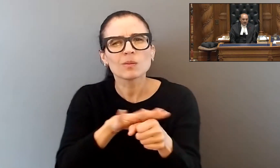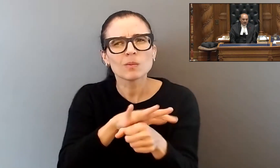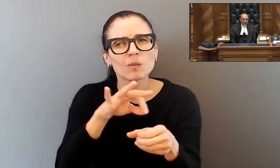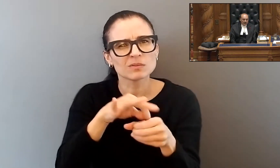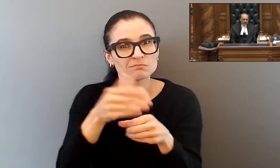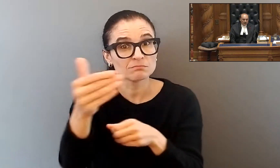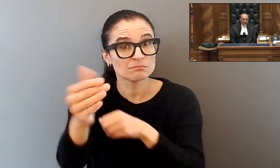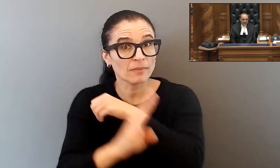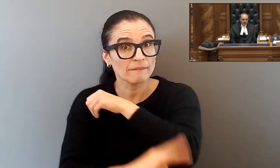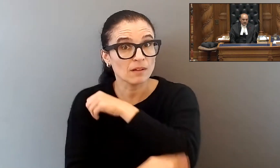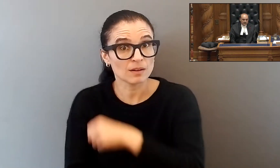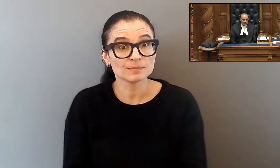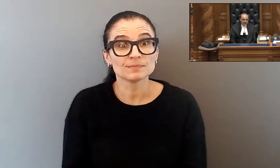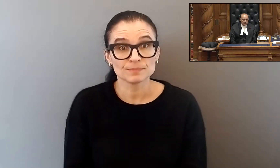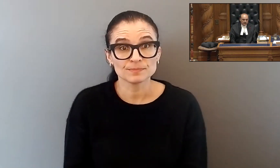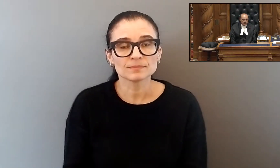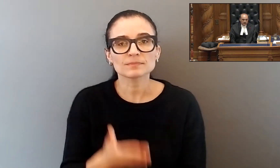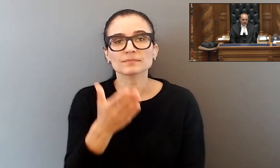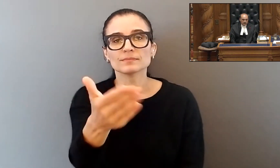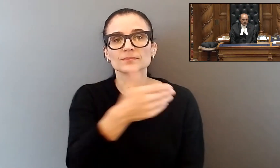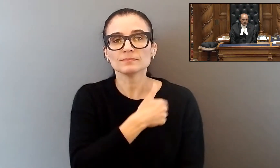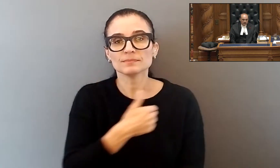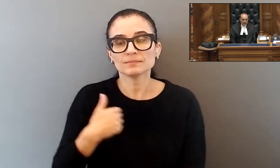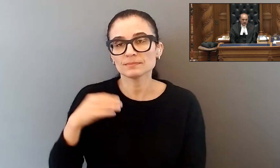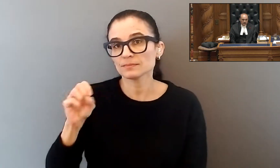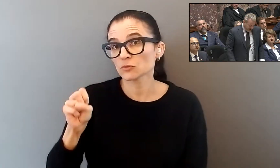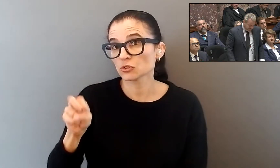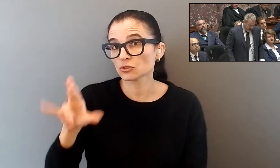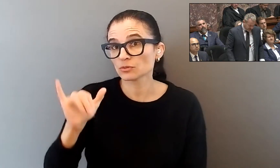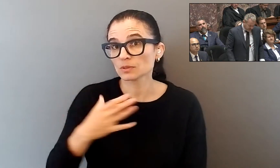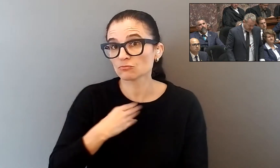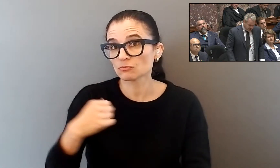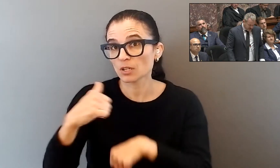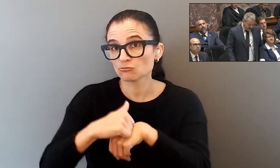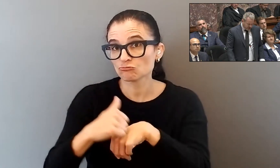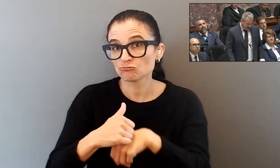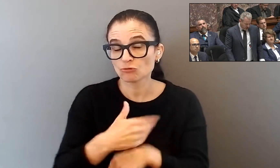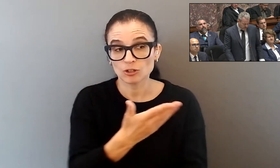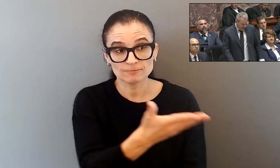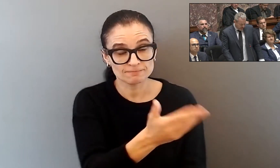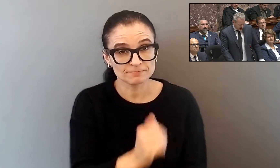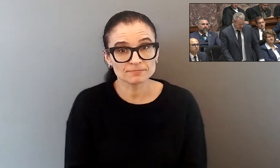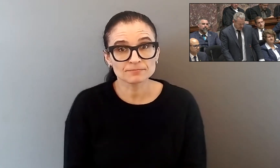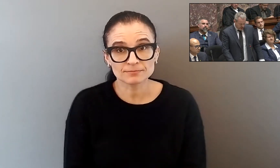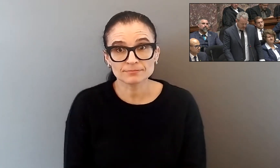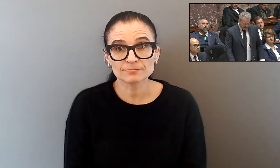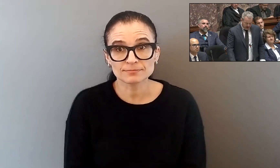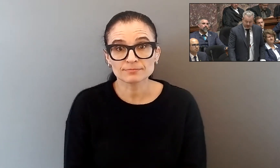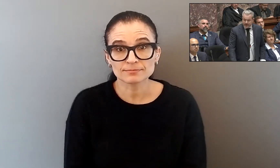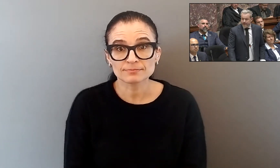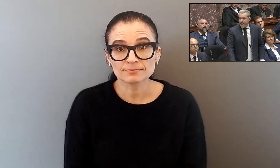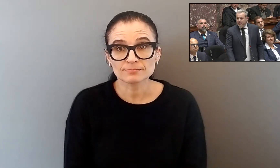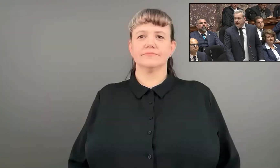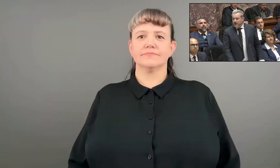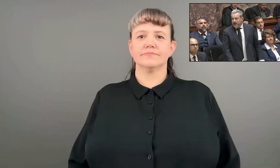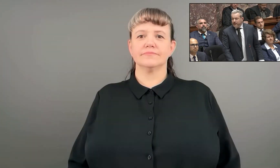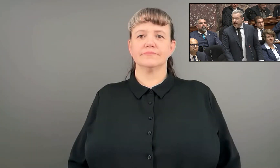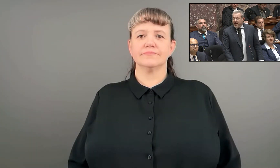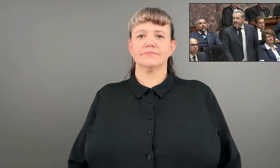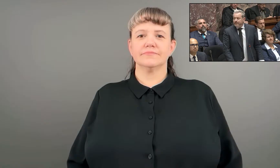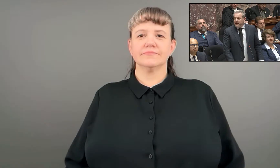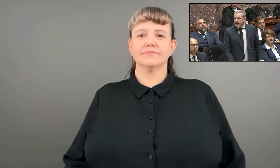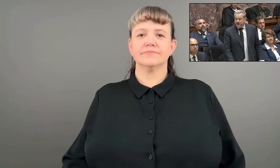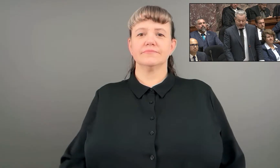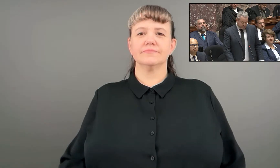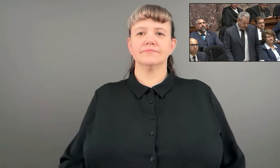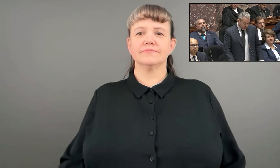Member for Surrey White Rock. Thank you, Mr. Speaker. Over 25,000 BCGEU members are on the picket lines. Every